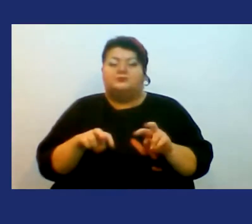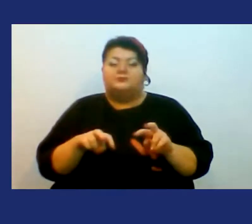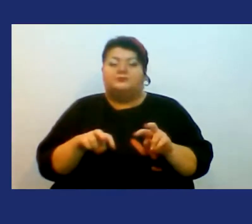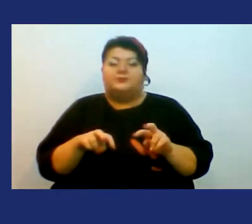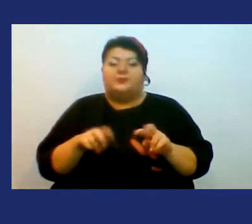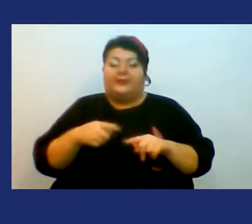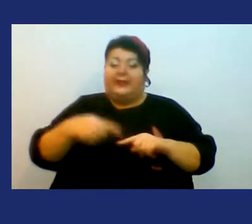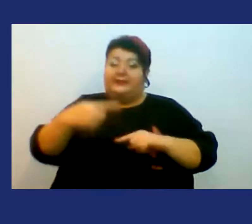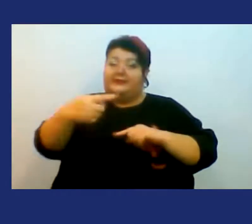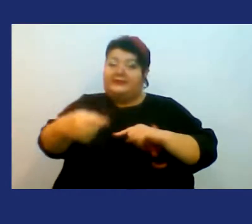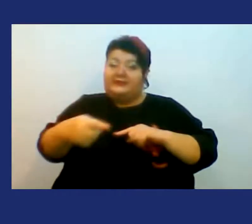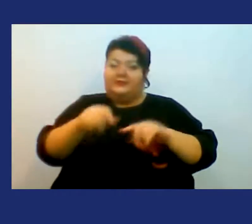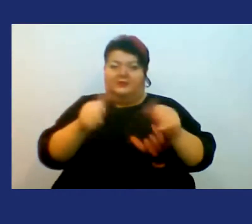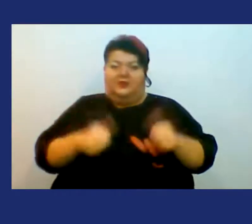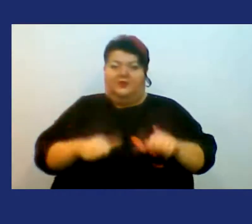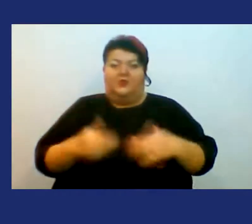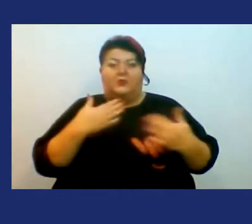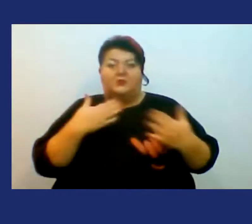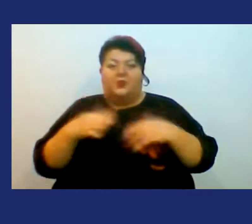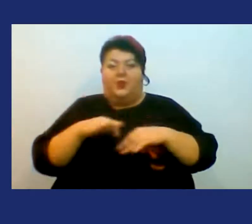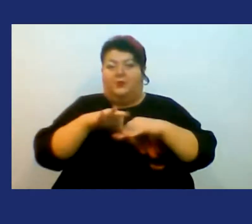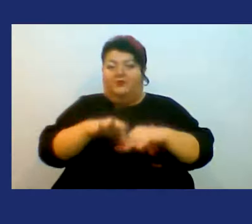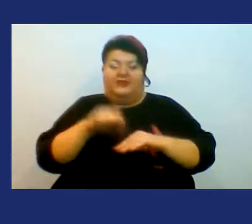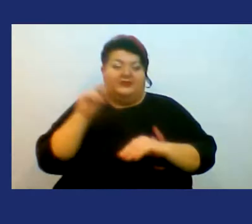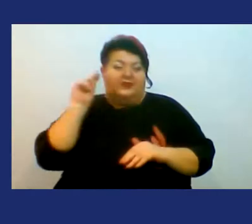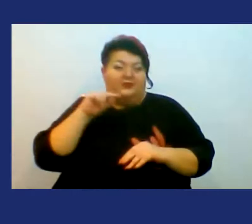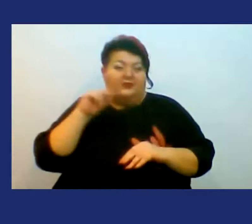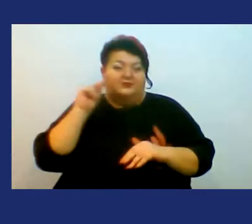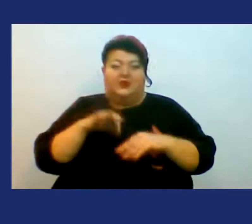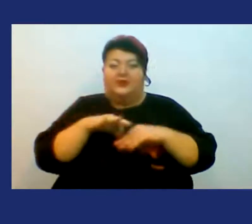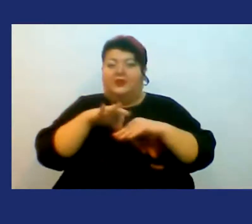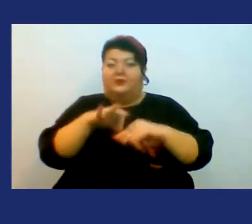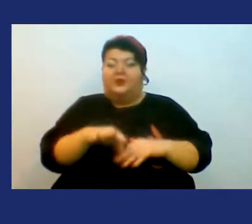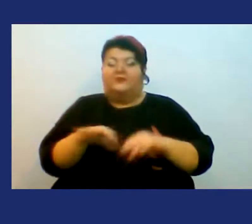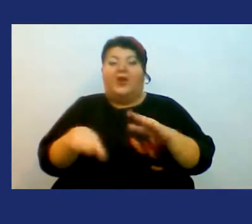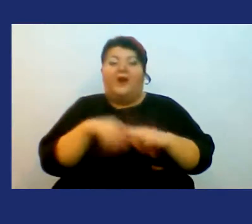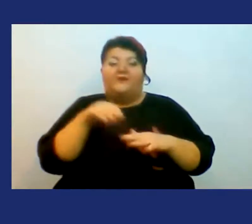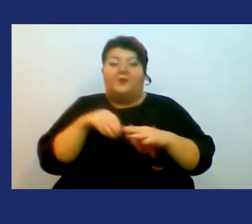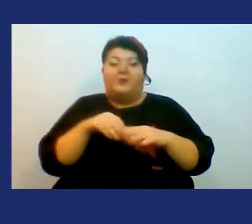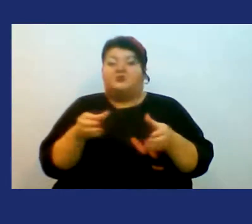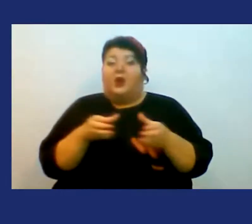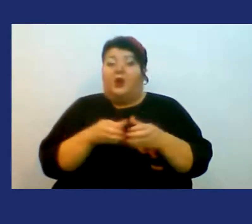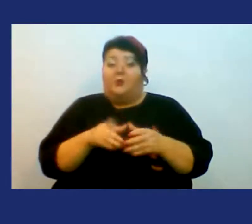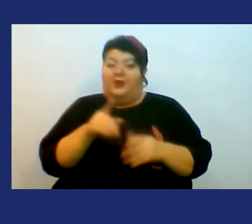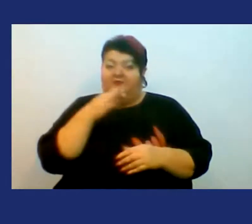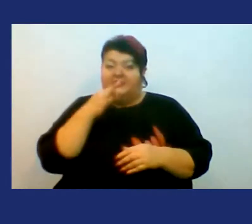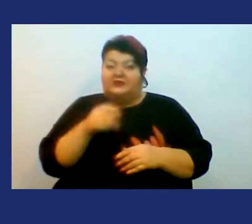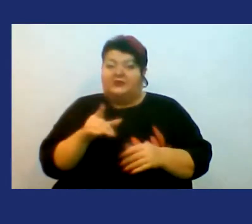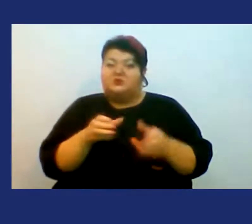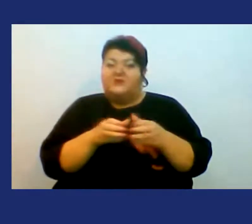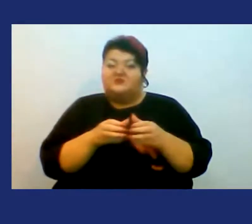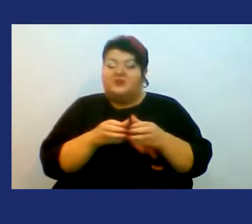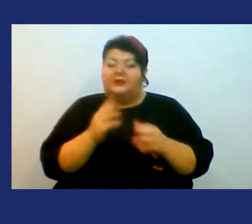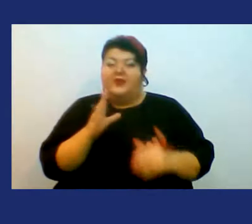that people in Wisconsin are voting in record numbers. Can you talk about why this election, in terms of